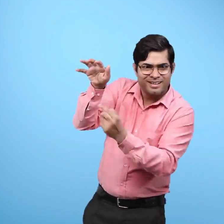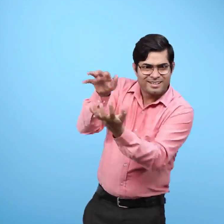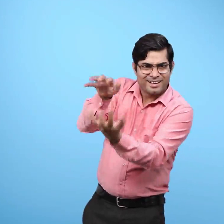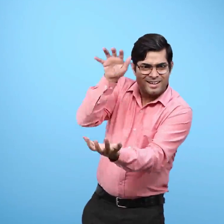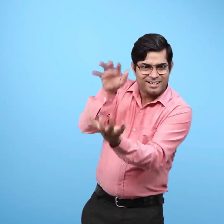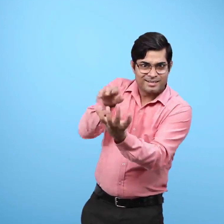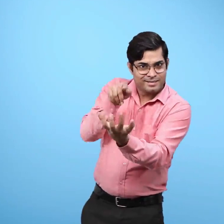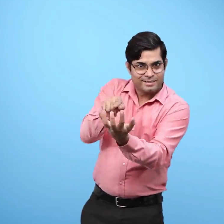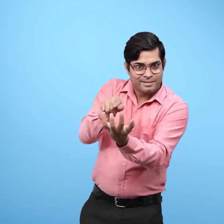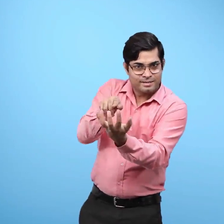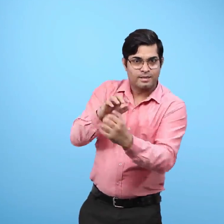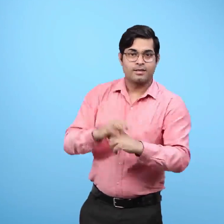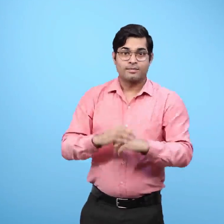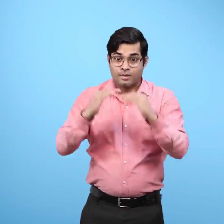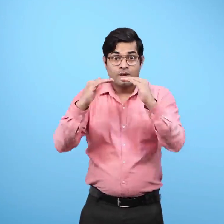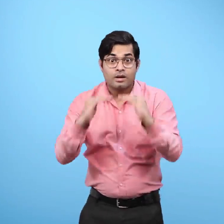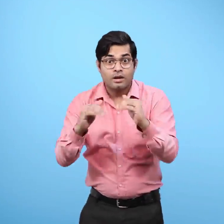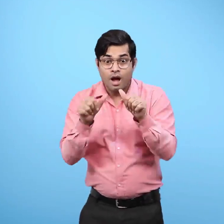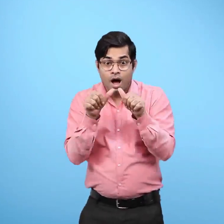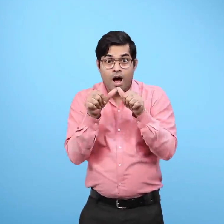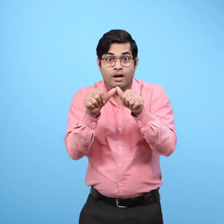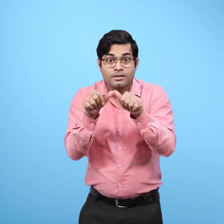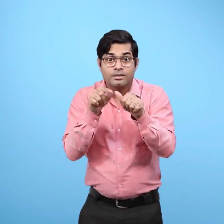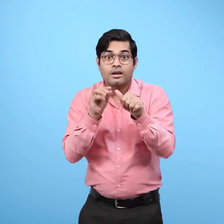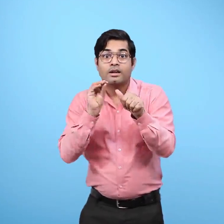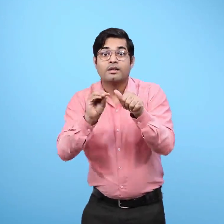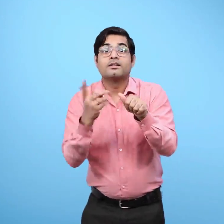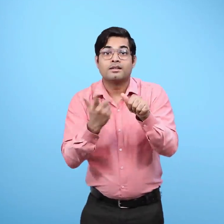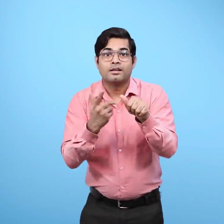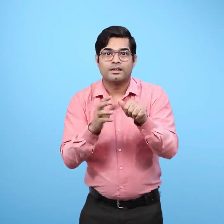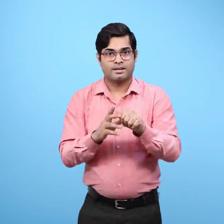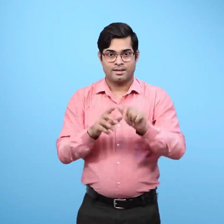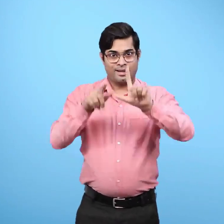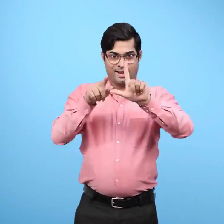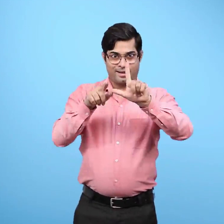is mentioned below the picture, less than a right angle.